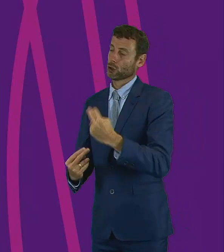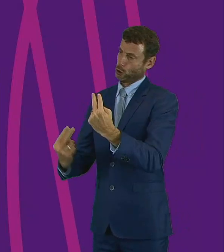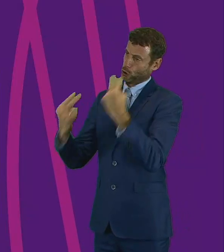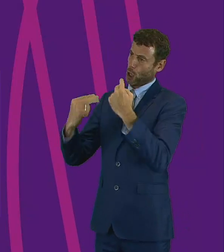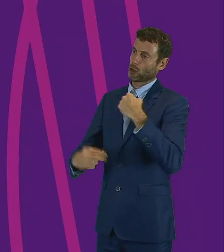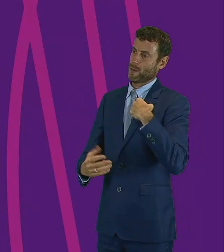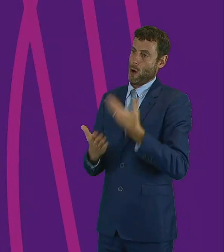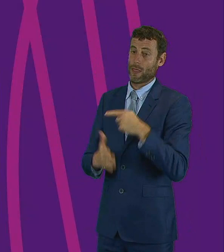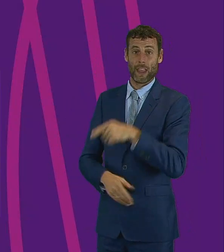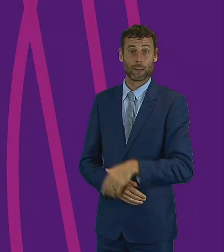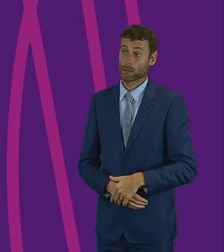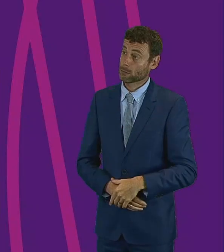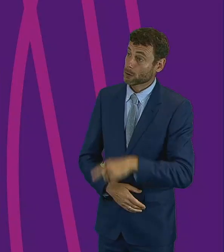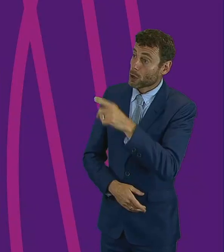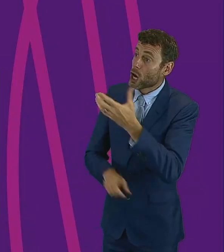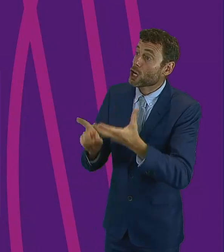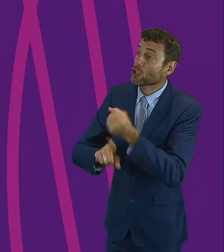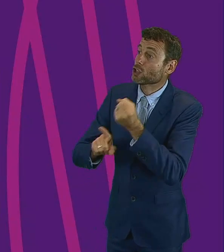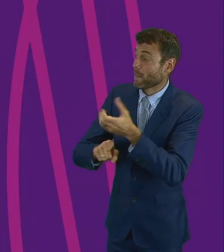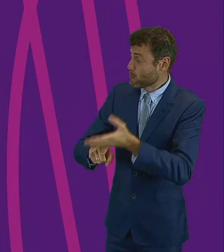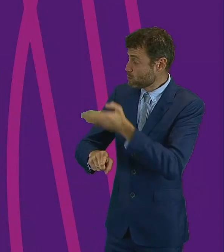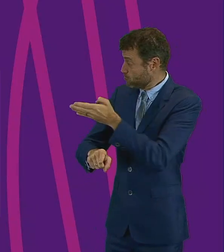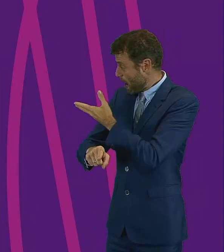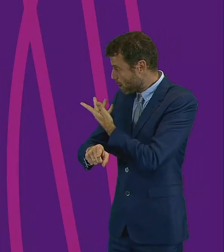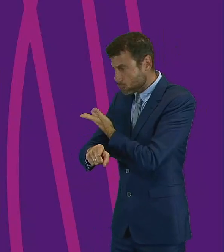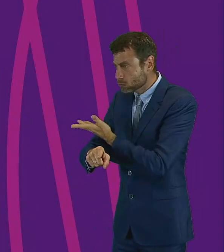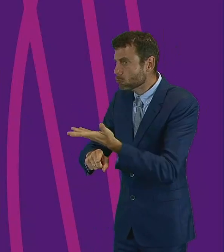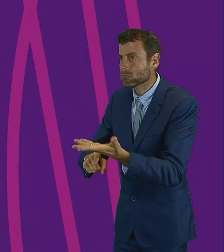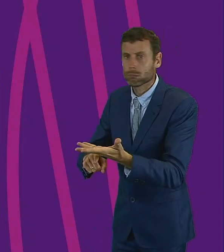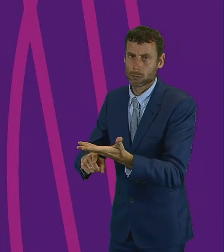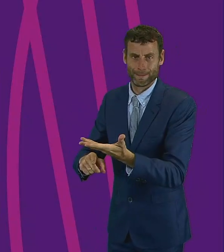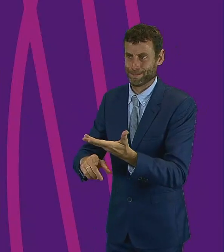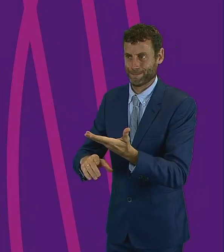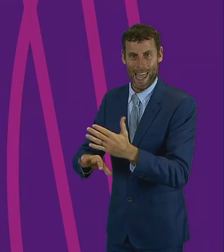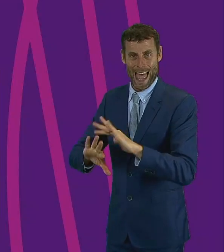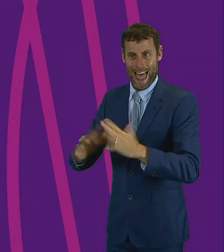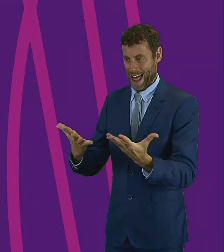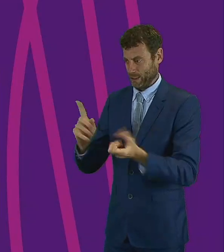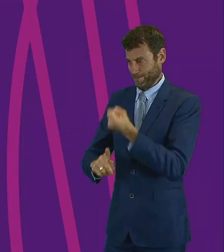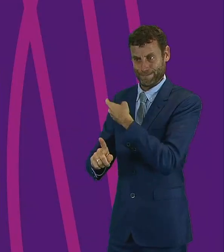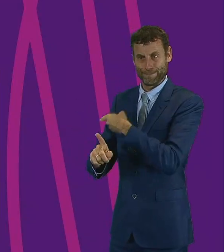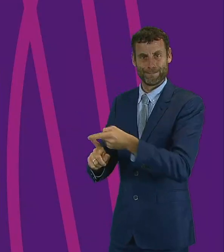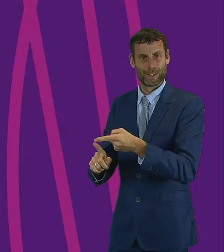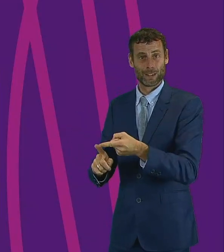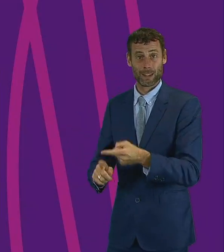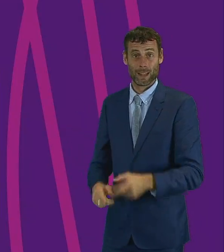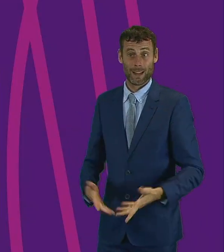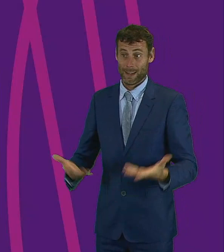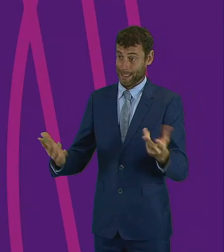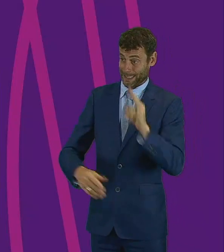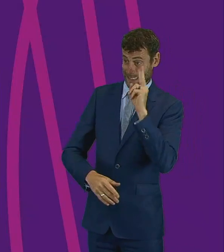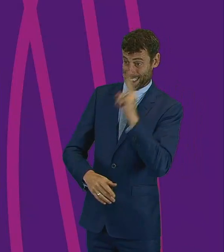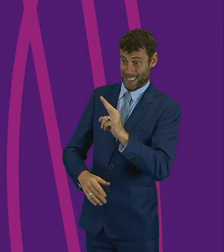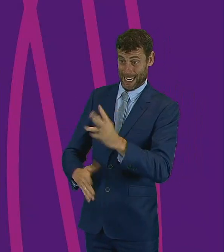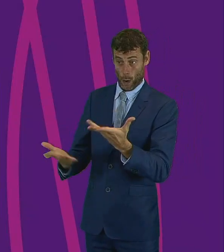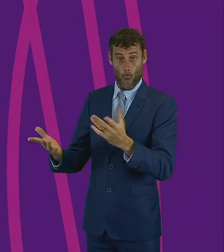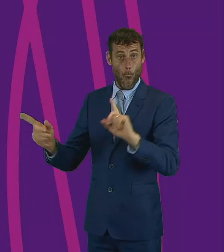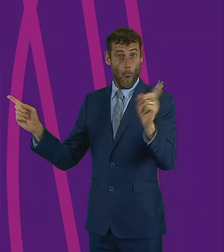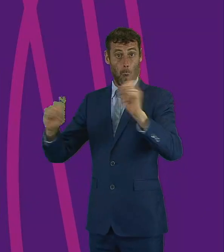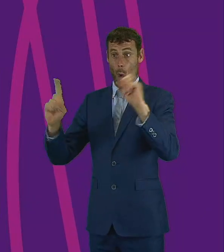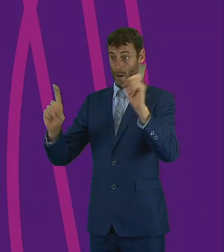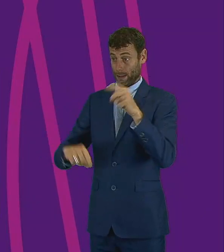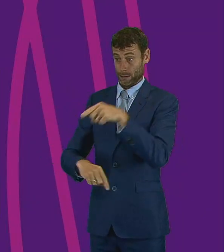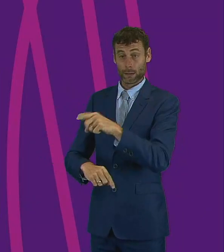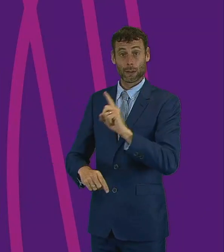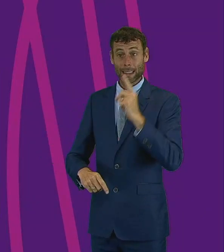doesn't stand the test. First Minister, there are warnings ringing out about this school year already. There